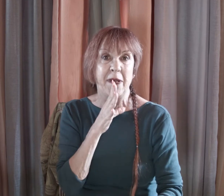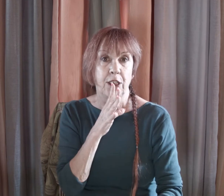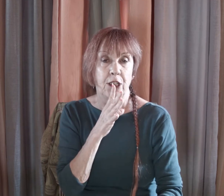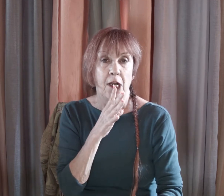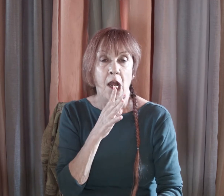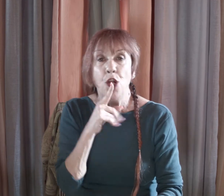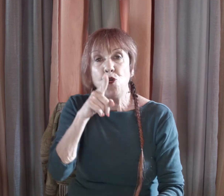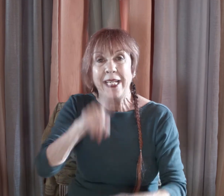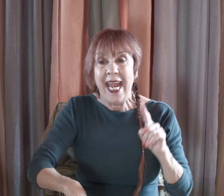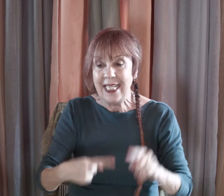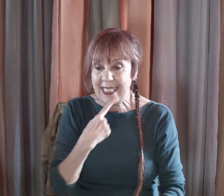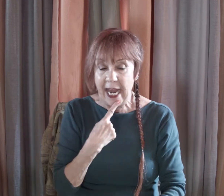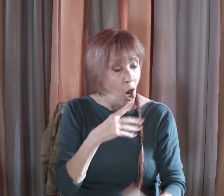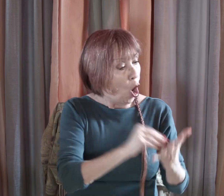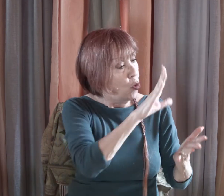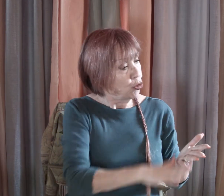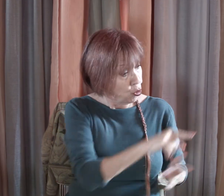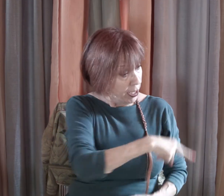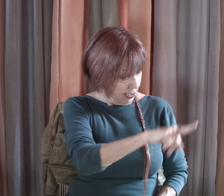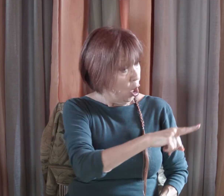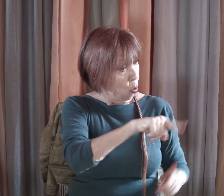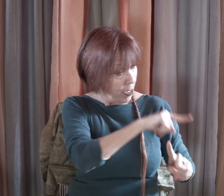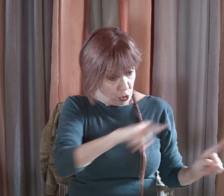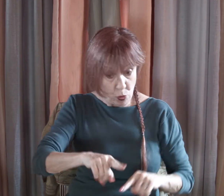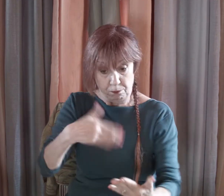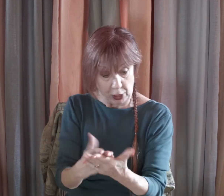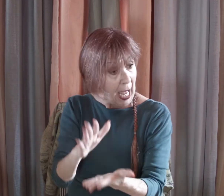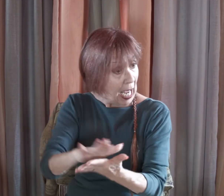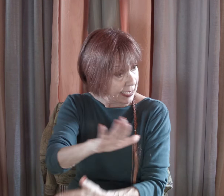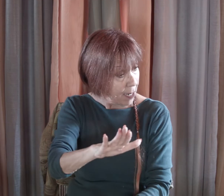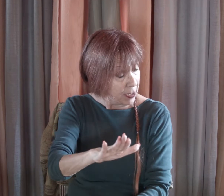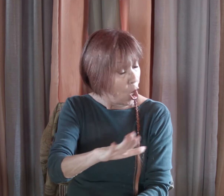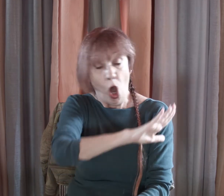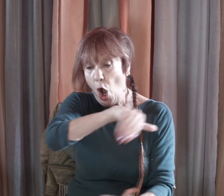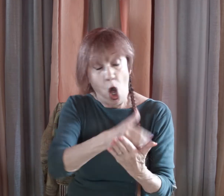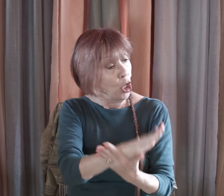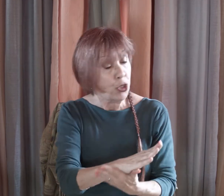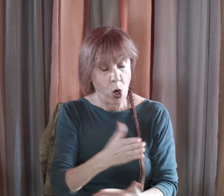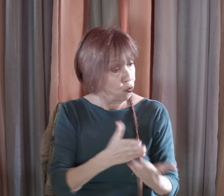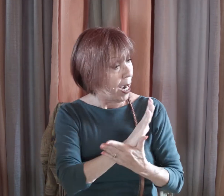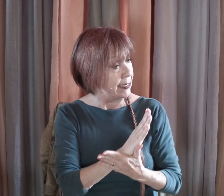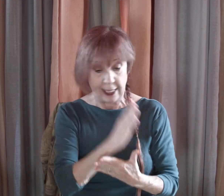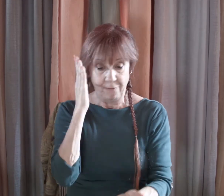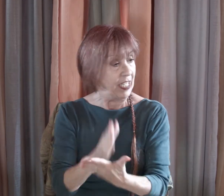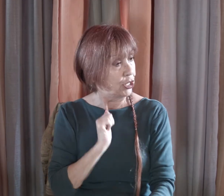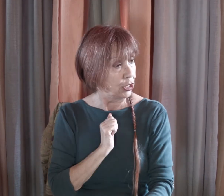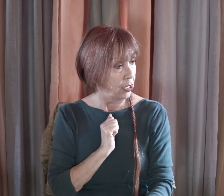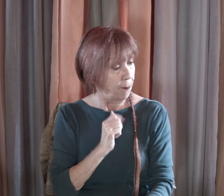people who are students that they lose their citizenship when they step on campus. Your right to organize, your right to free speech, it shouldn't end when you step